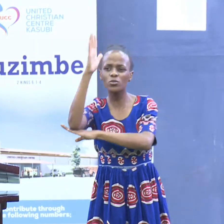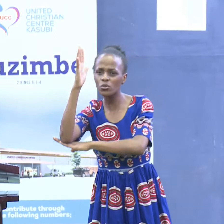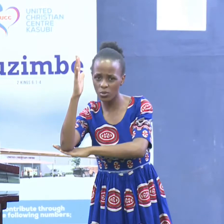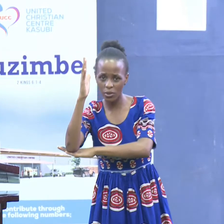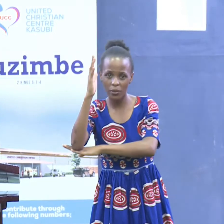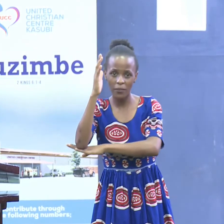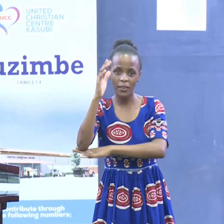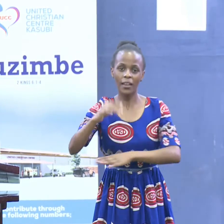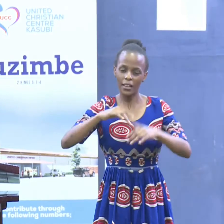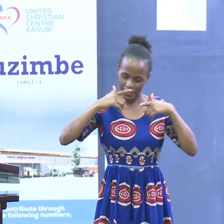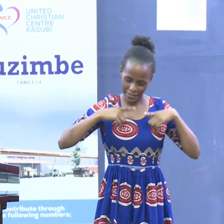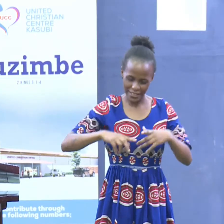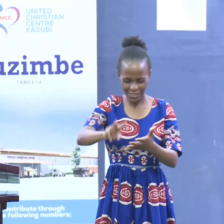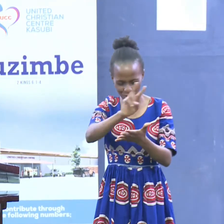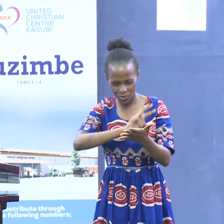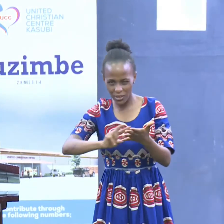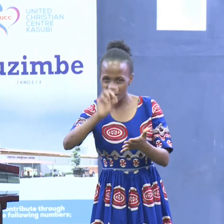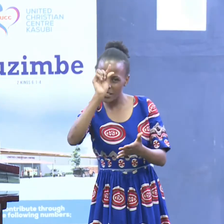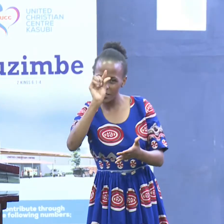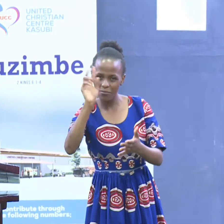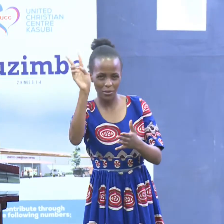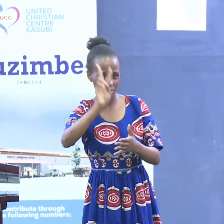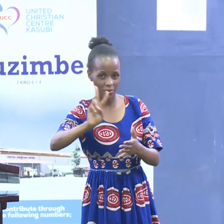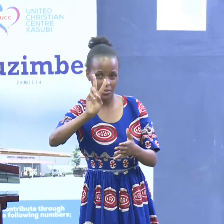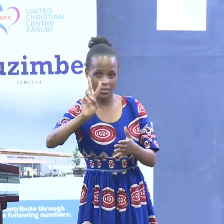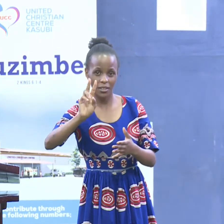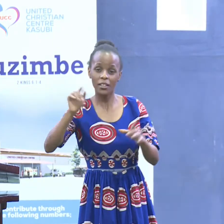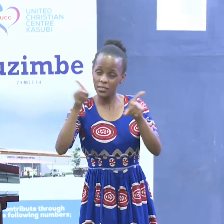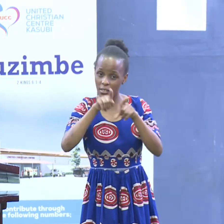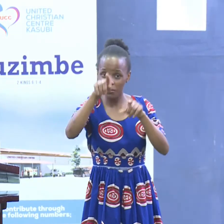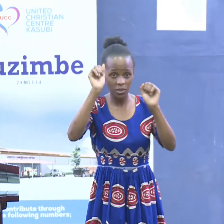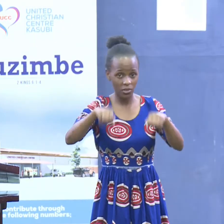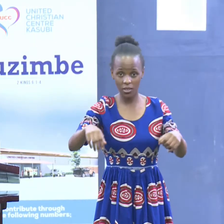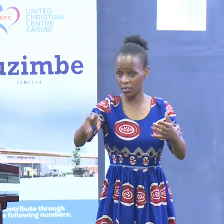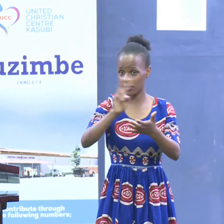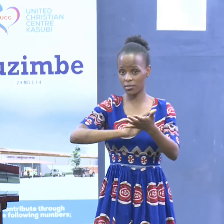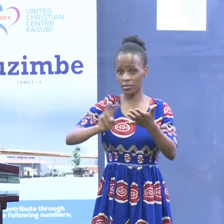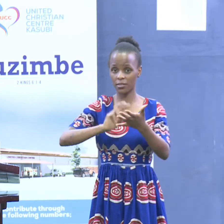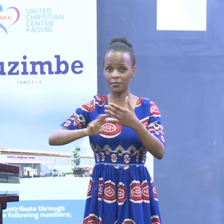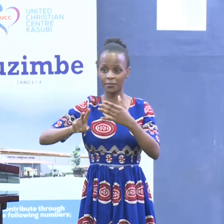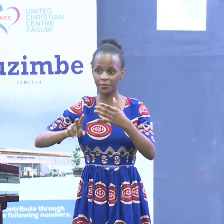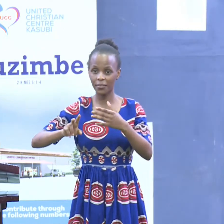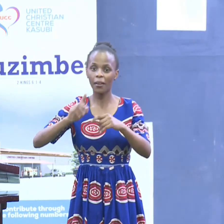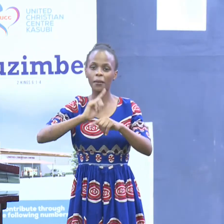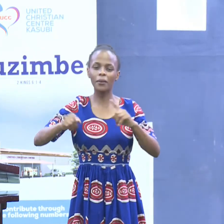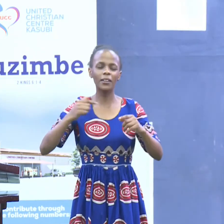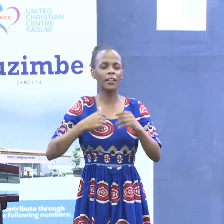about the vine. We are going to read few scriptures. You can read the entire